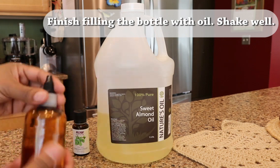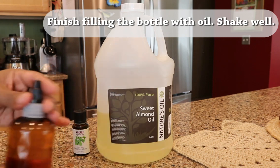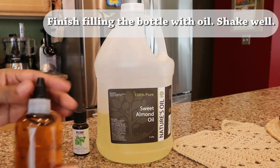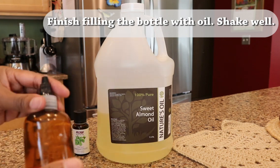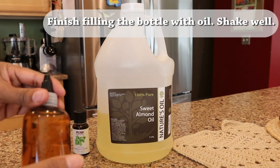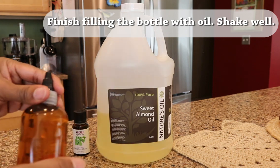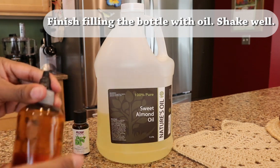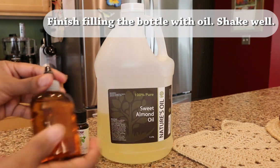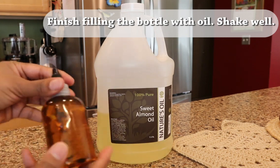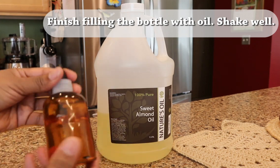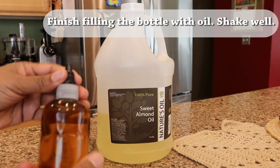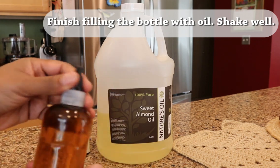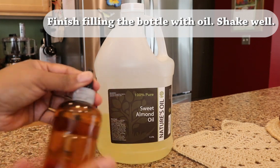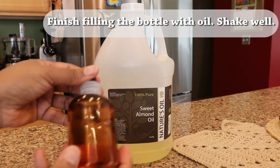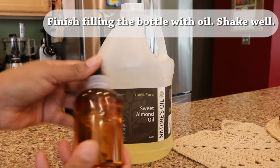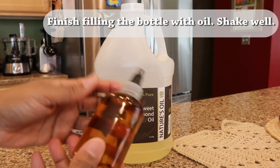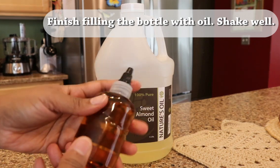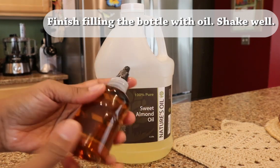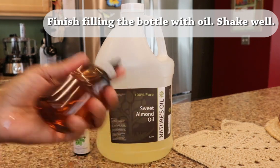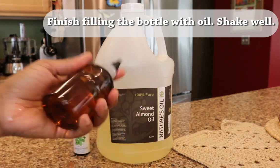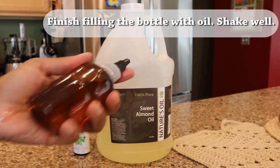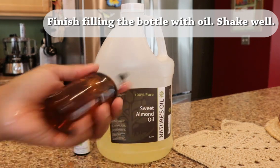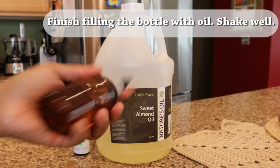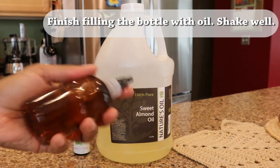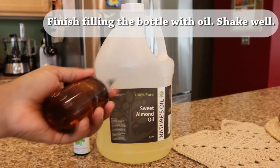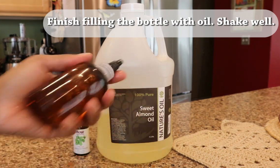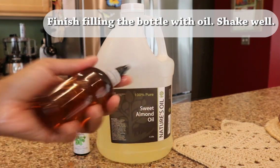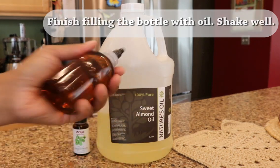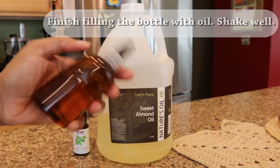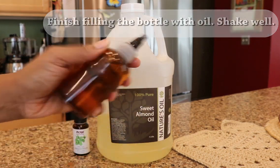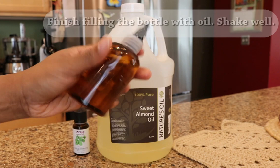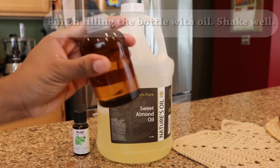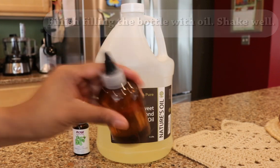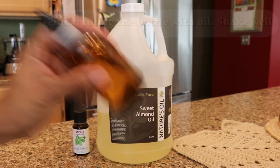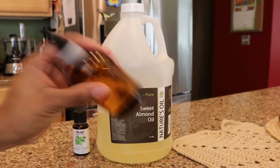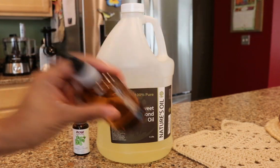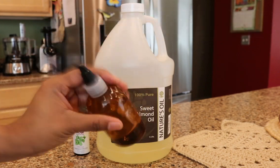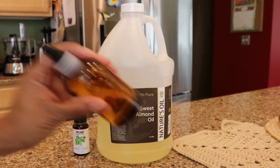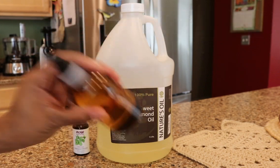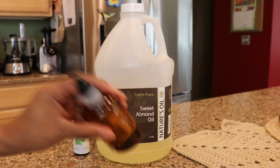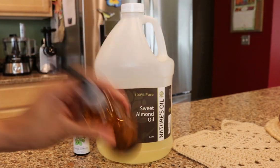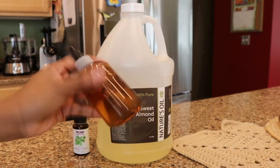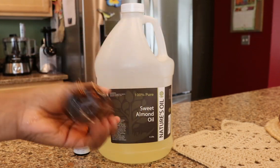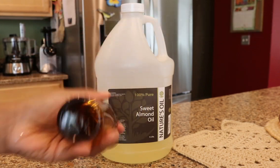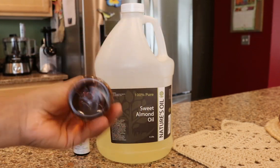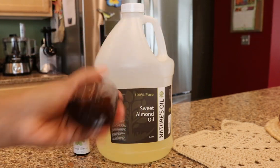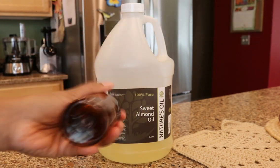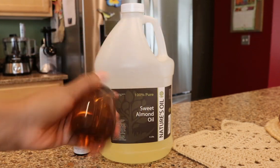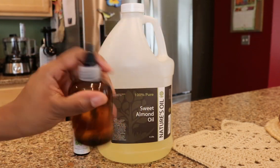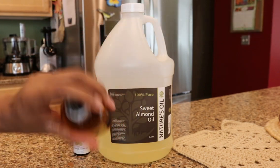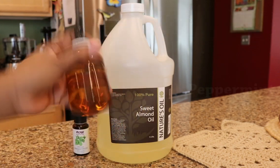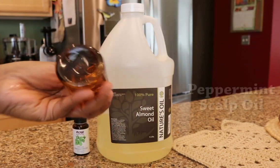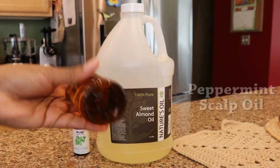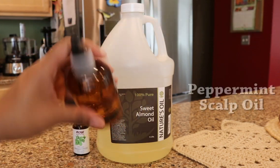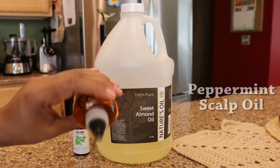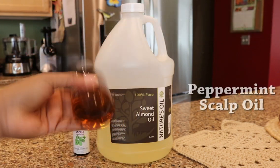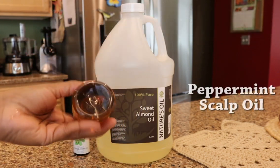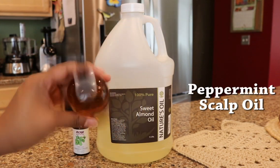make sure everything is mixed together. So that is it. This is how I make my peppermint essential oil scalp oil.